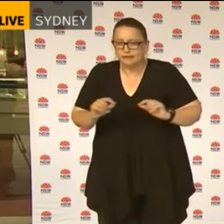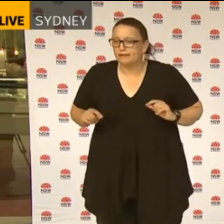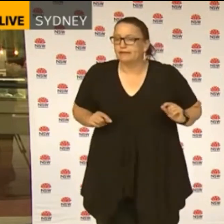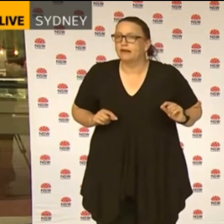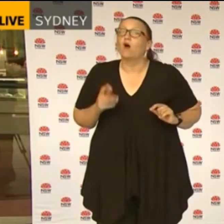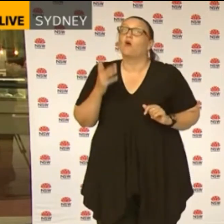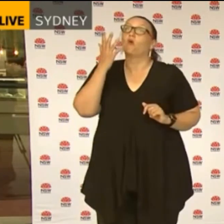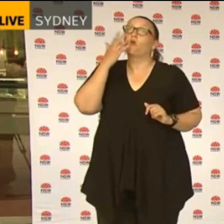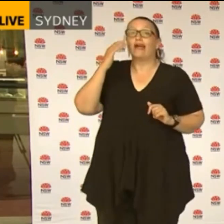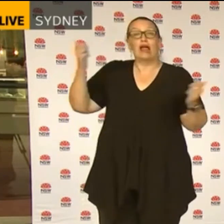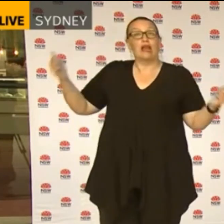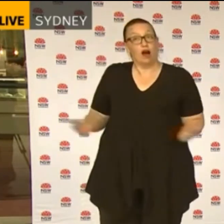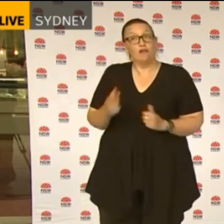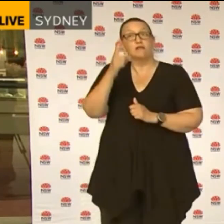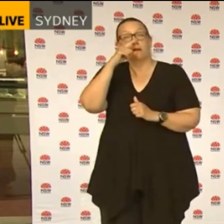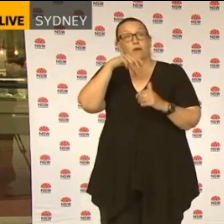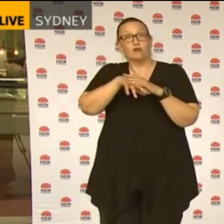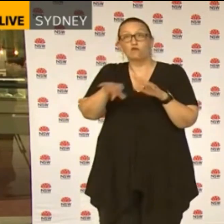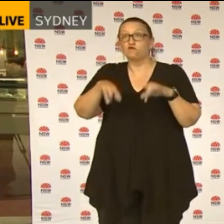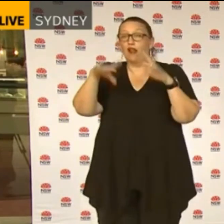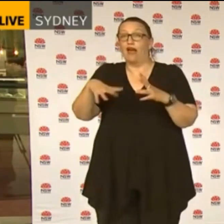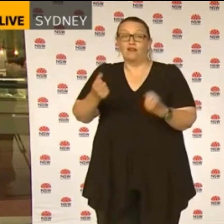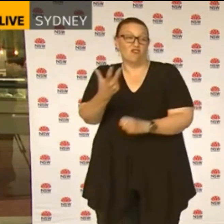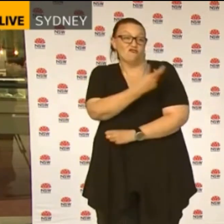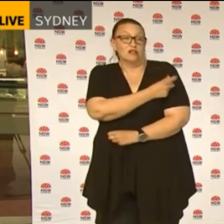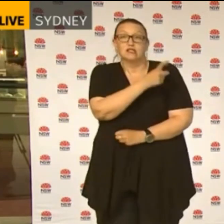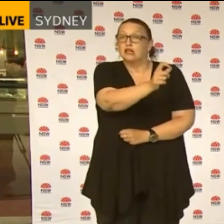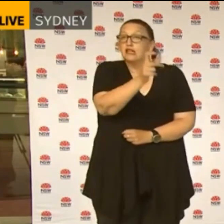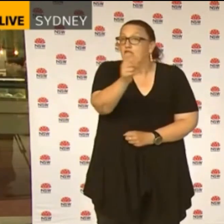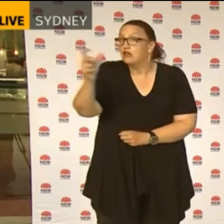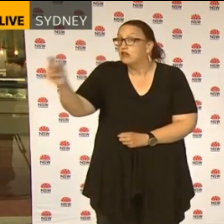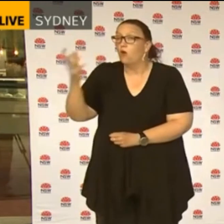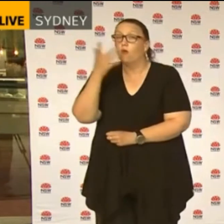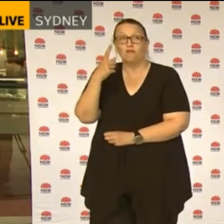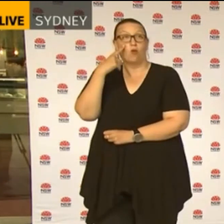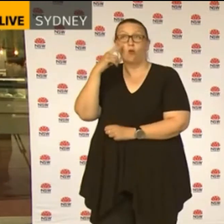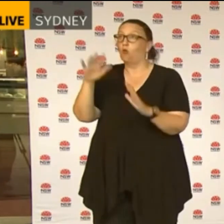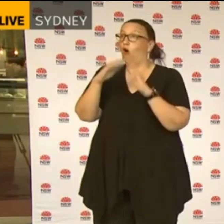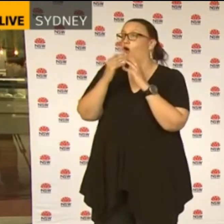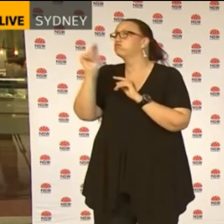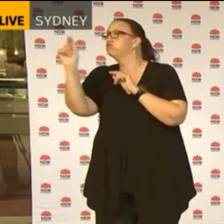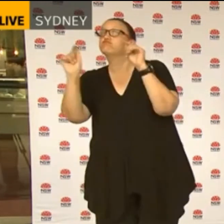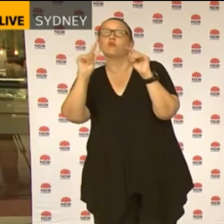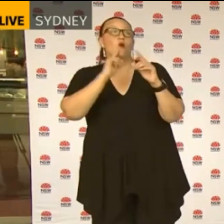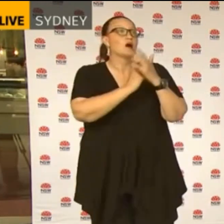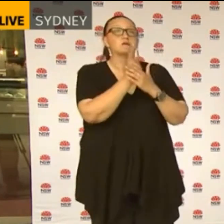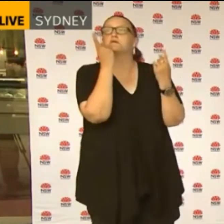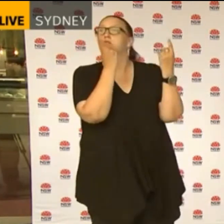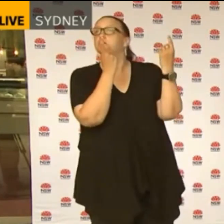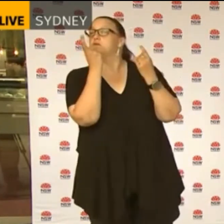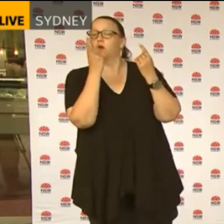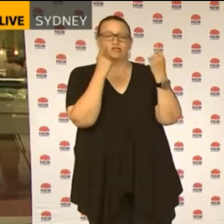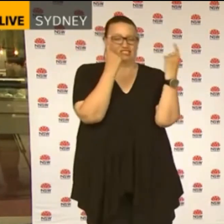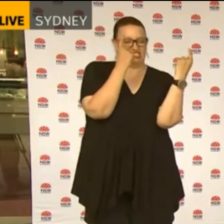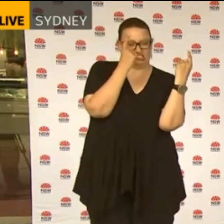vaccine, once we know what trends are occurring in other parts of the world, we can consider those issues. But I think it's important for us to think